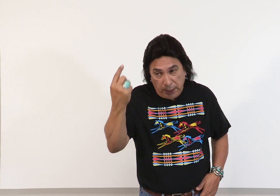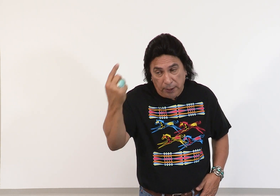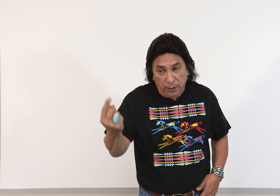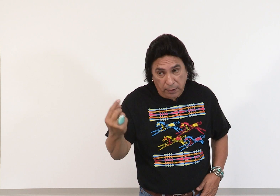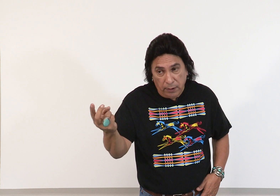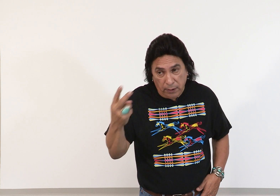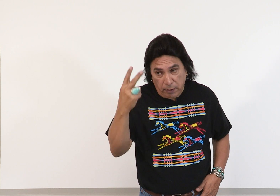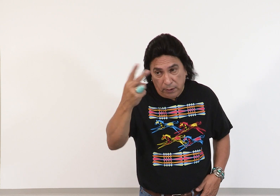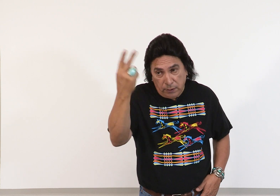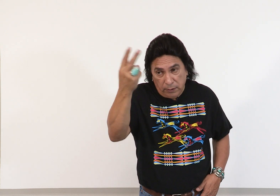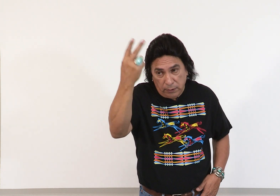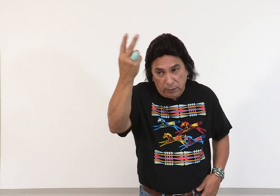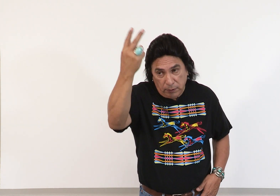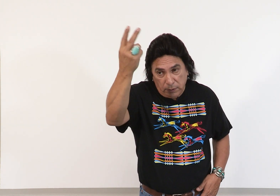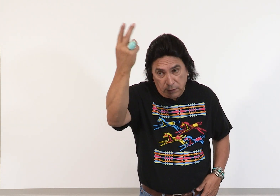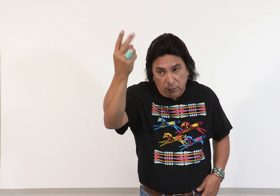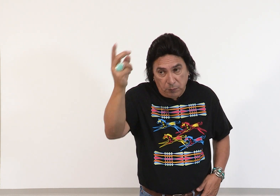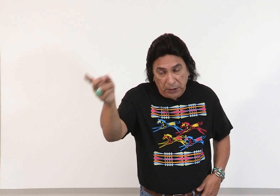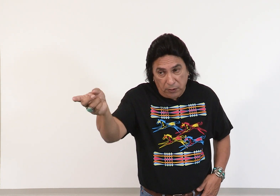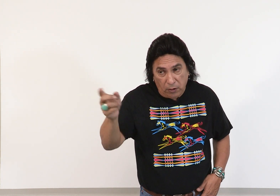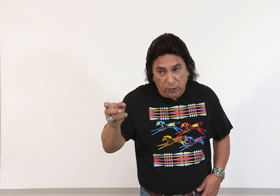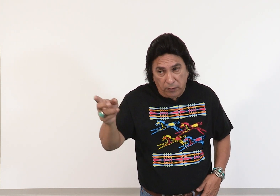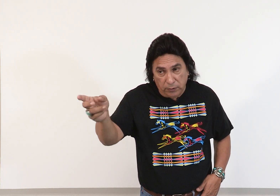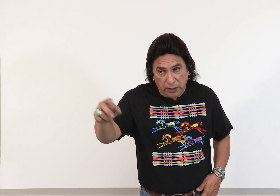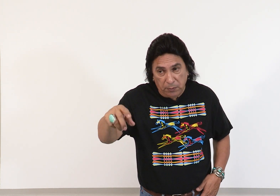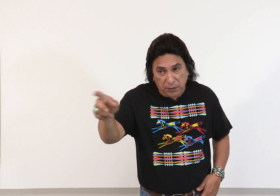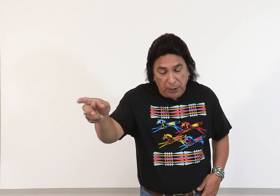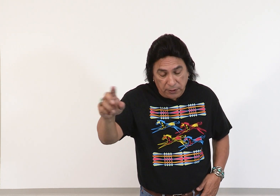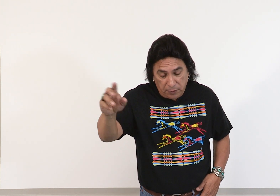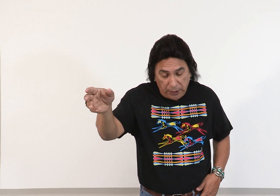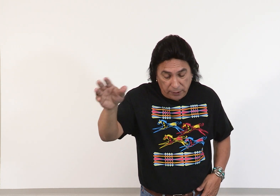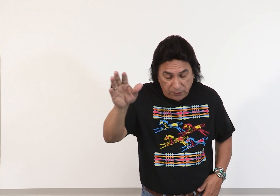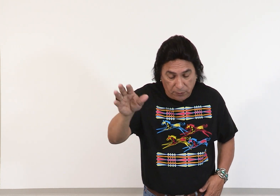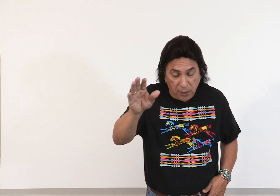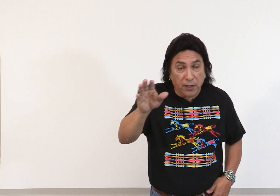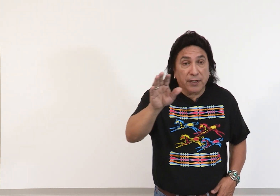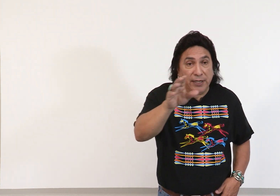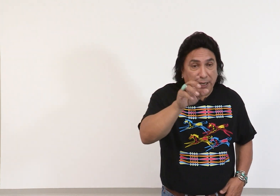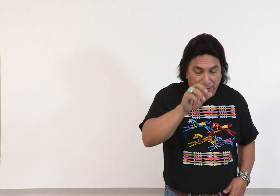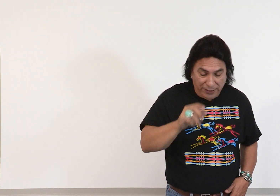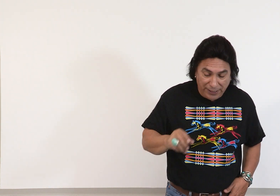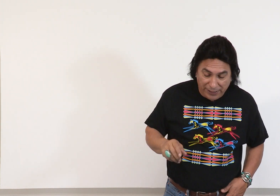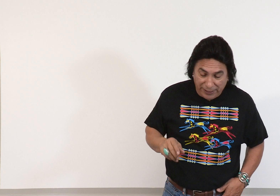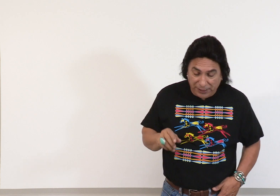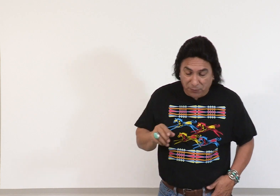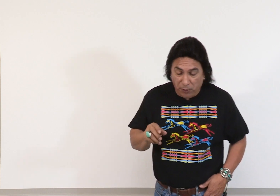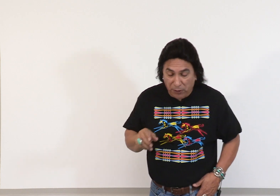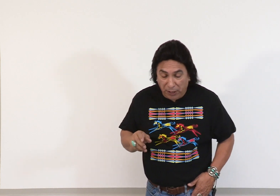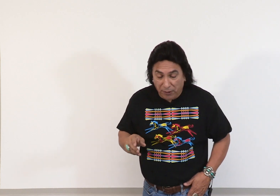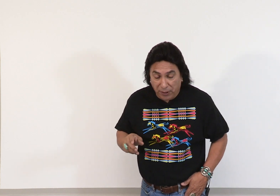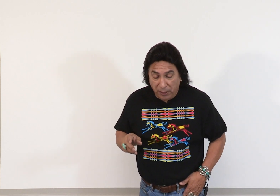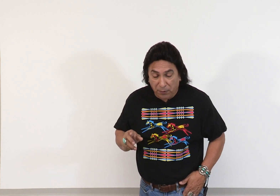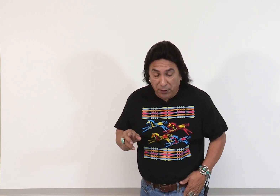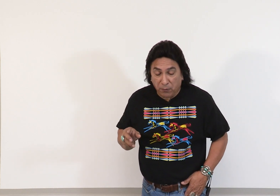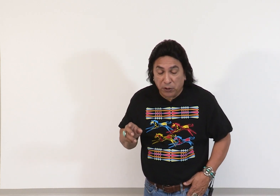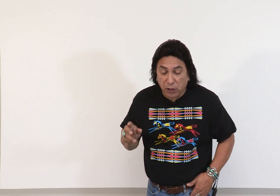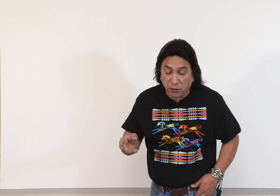Man would be a doctor, same as medicine man. So that's the word there that would use,